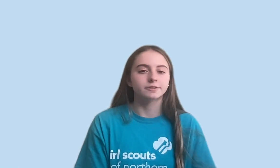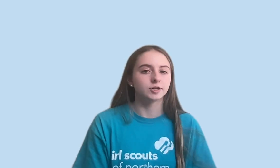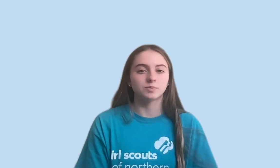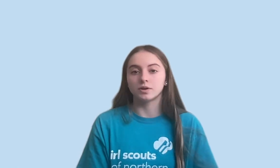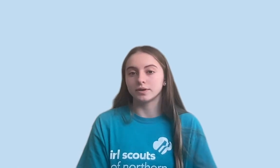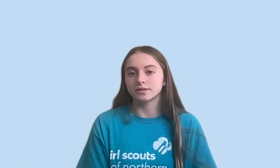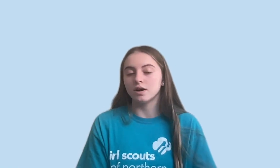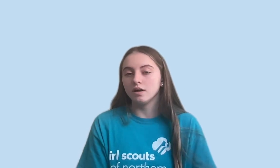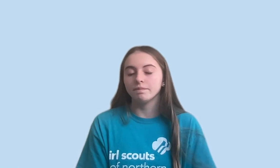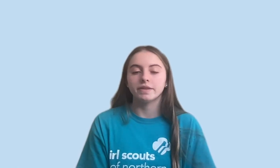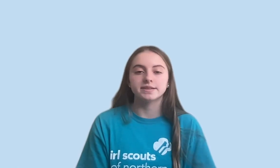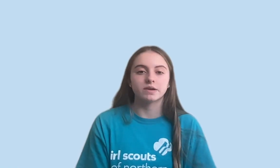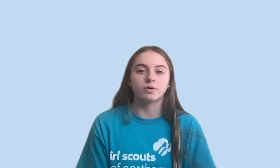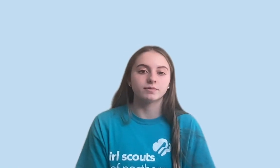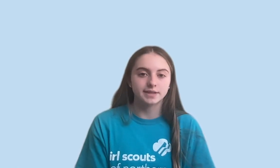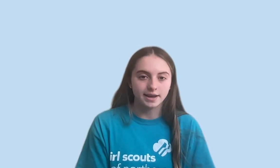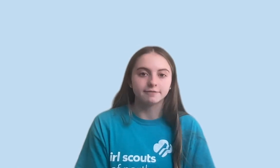first word was all, the second word was if.